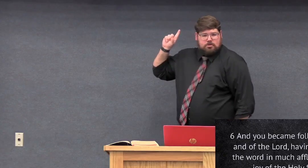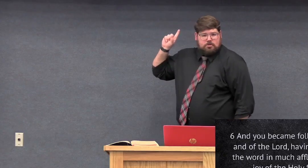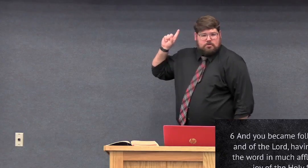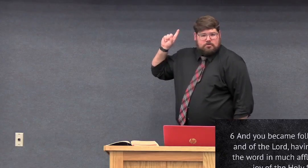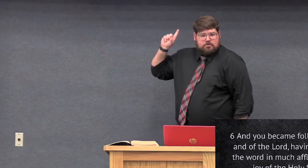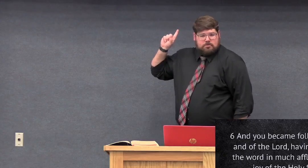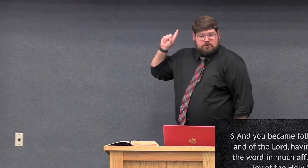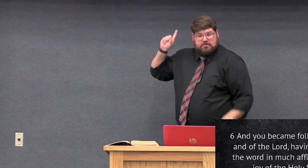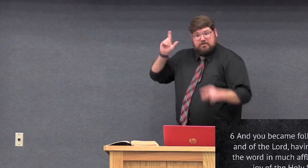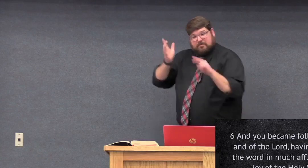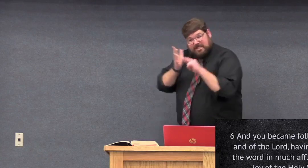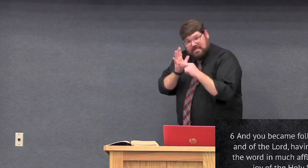word.